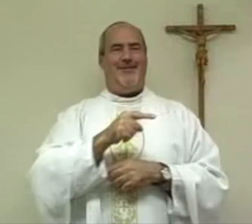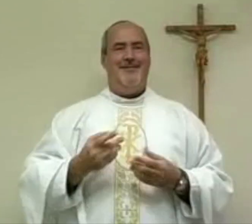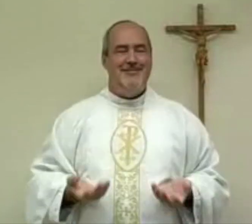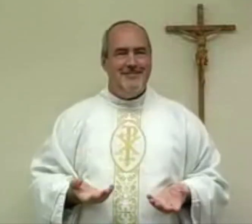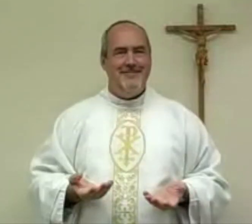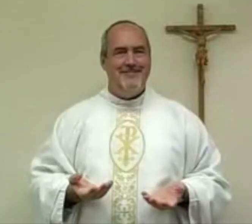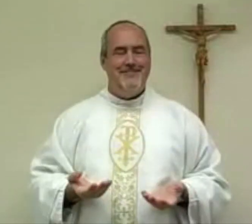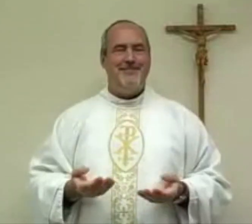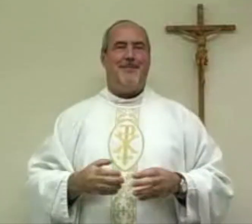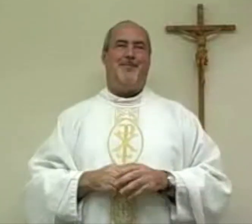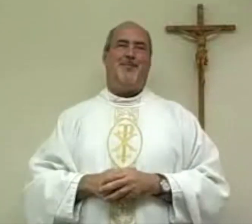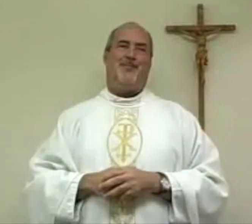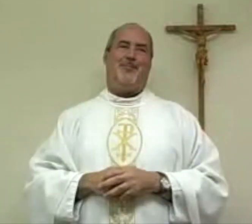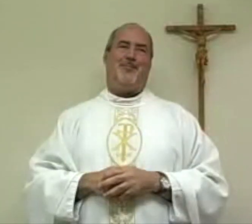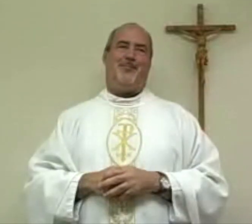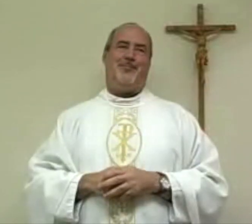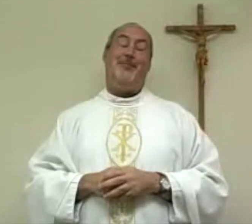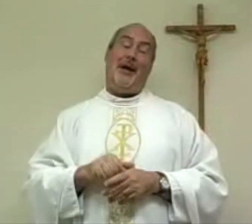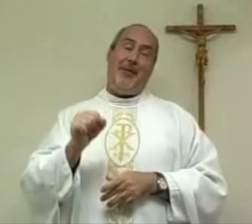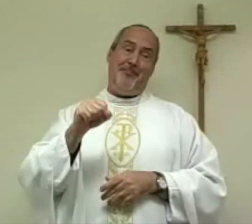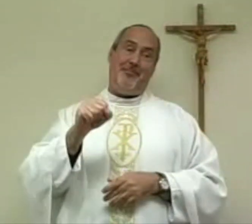heaven, it would be Peter that they would follow.